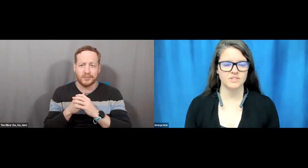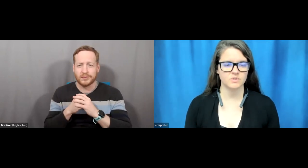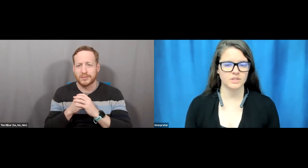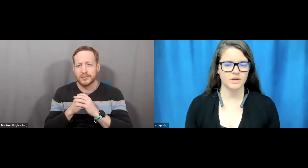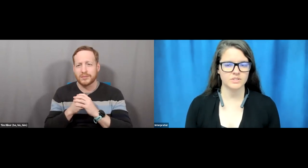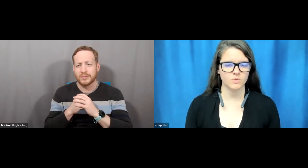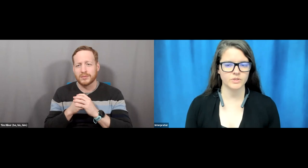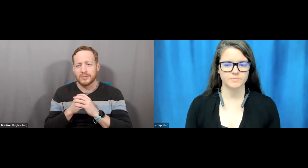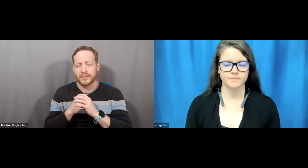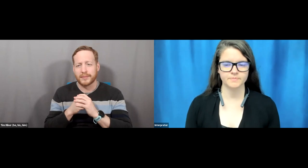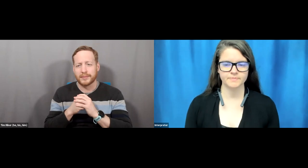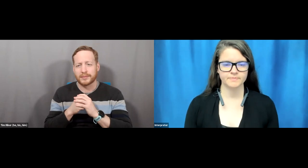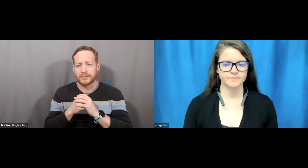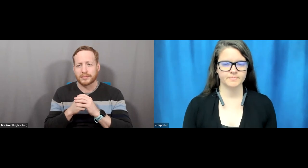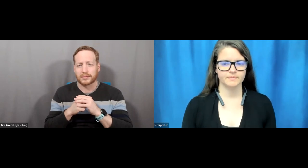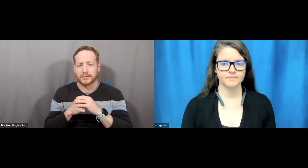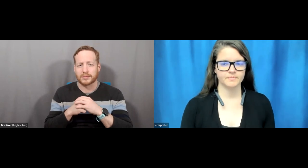fiscal year is over.